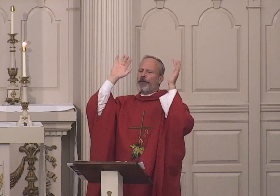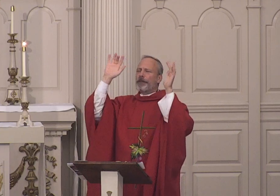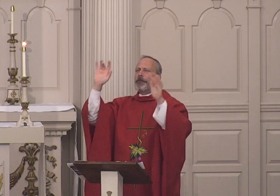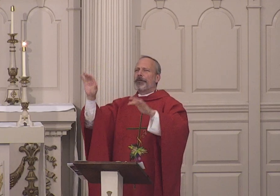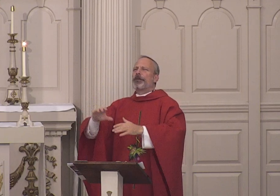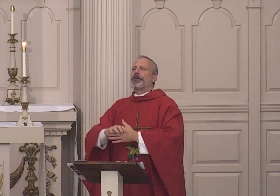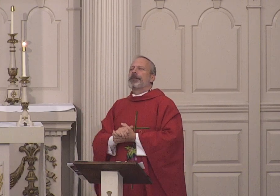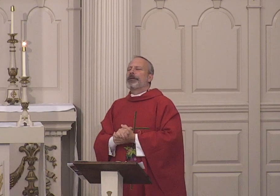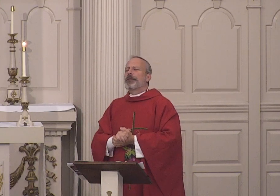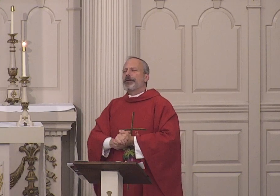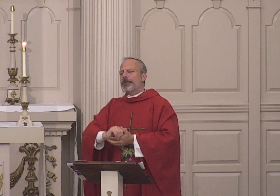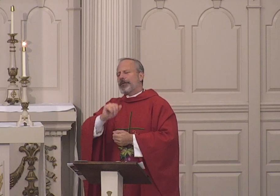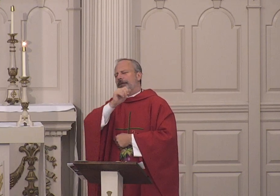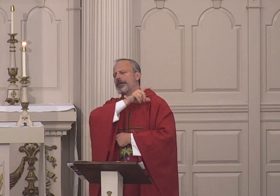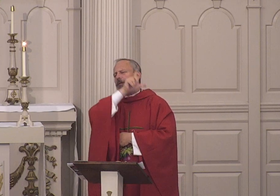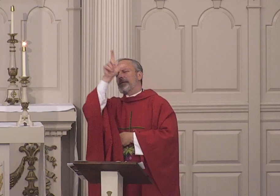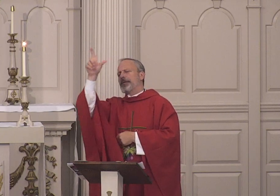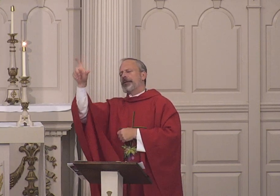Christ, have mercy.